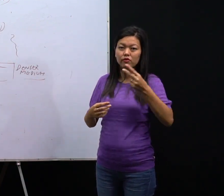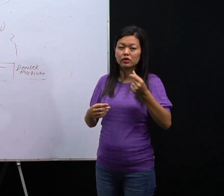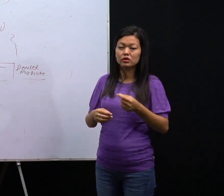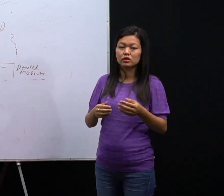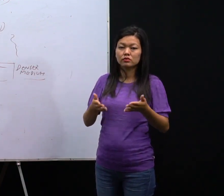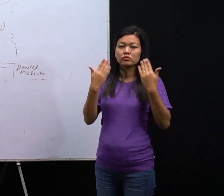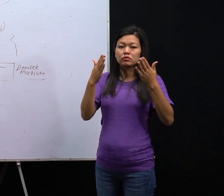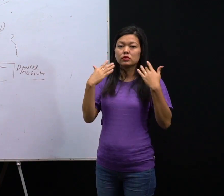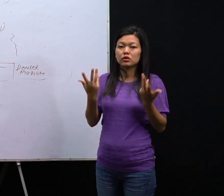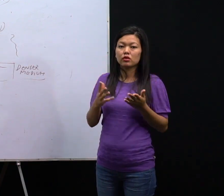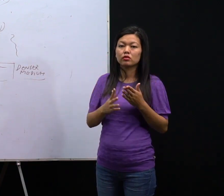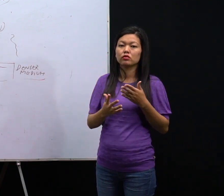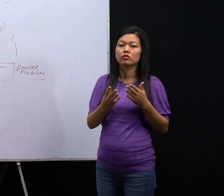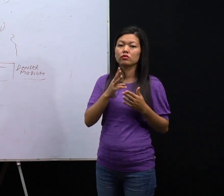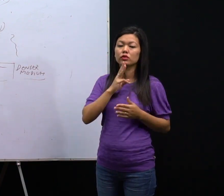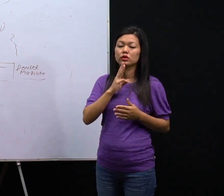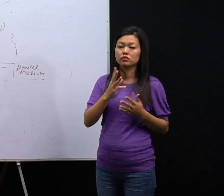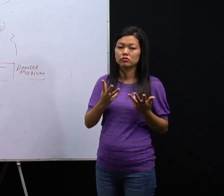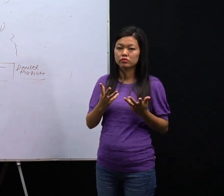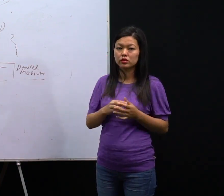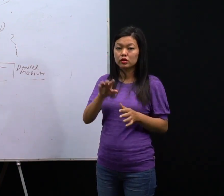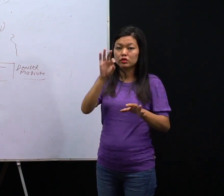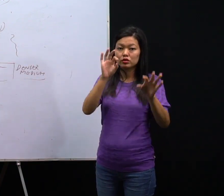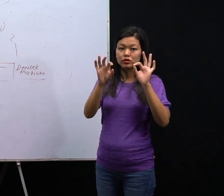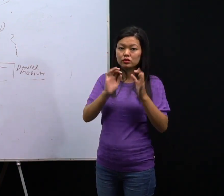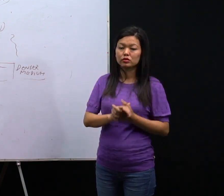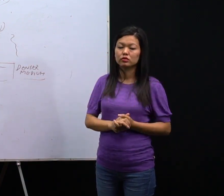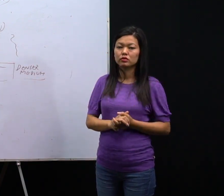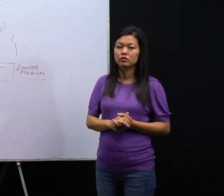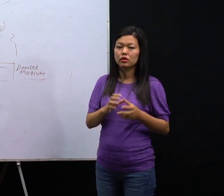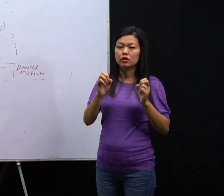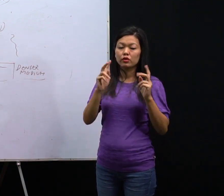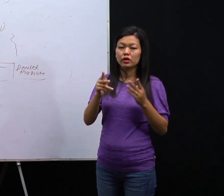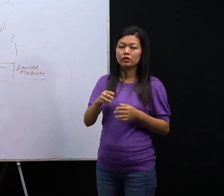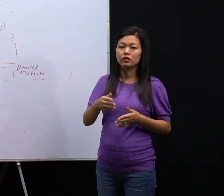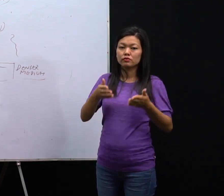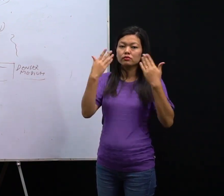water? It is in air, right? And that we can show you.